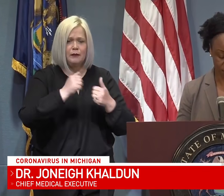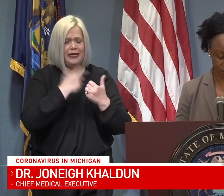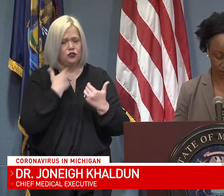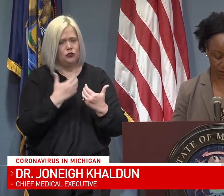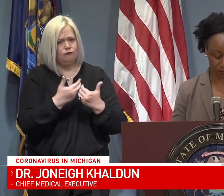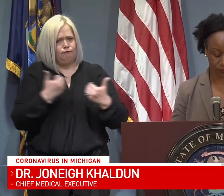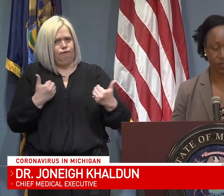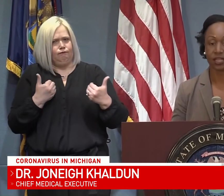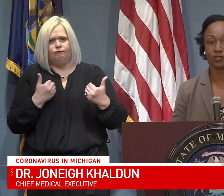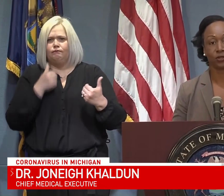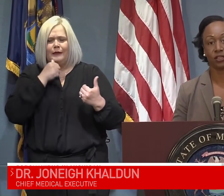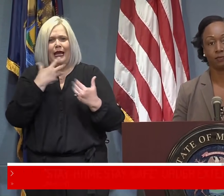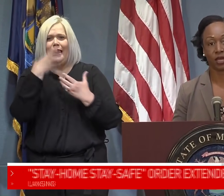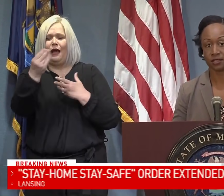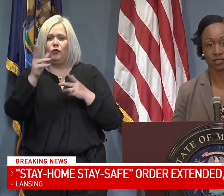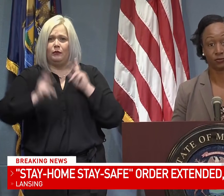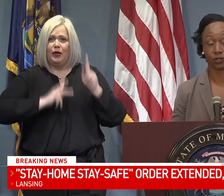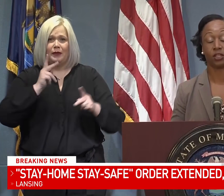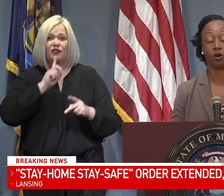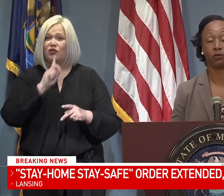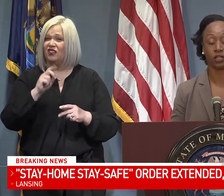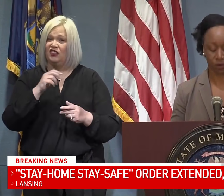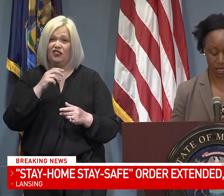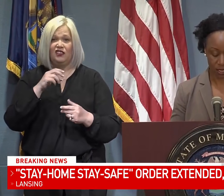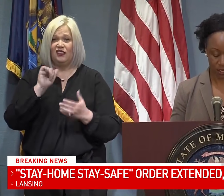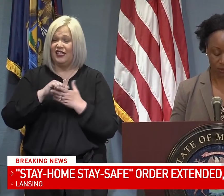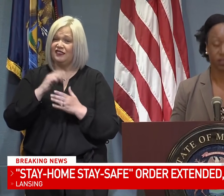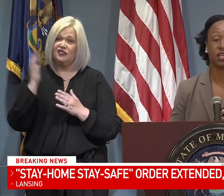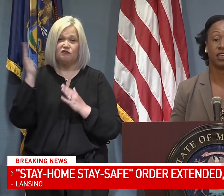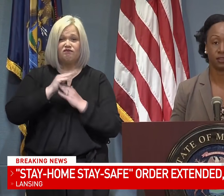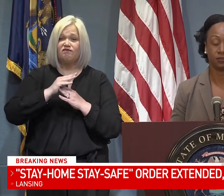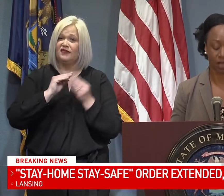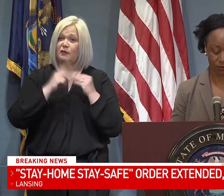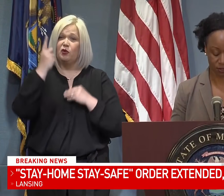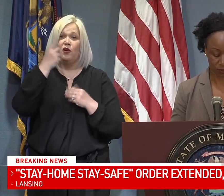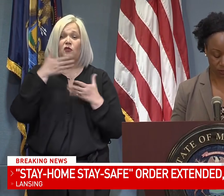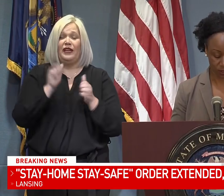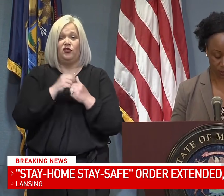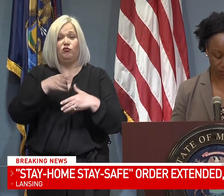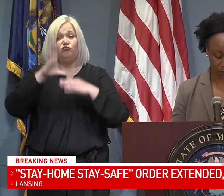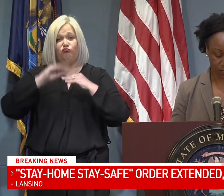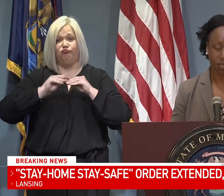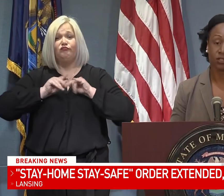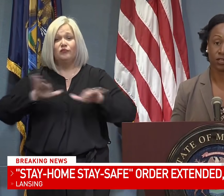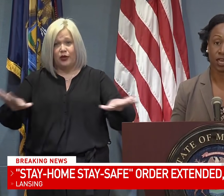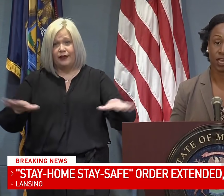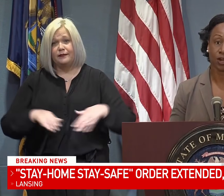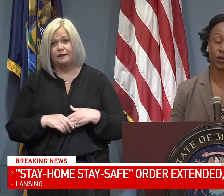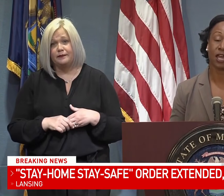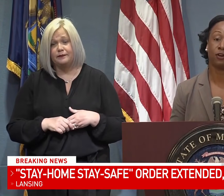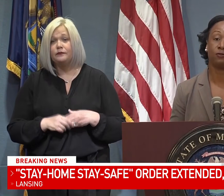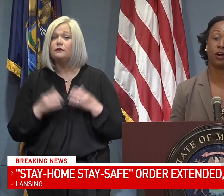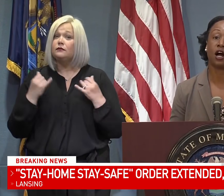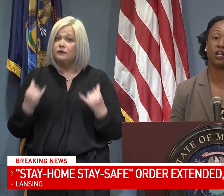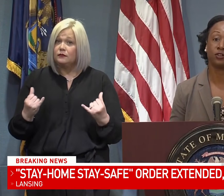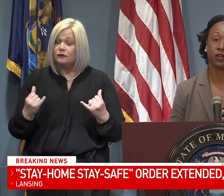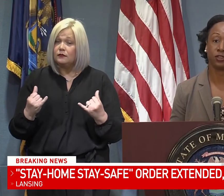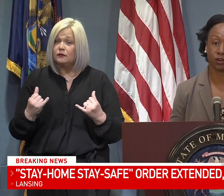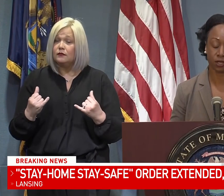as necessary. That's really the best and really the only way to contain this virus quickly. Today, we have